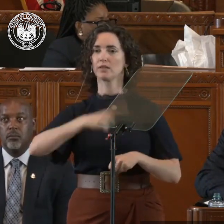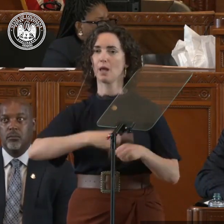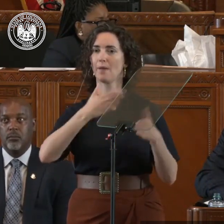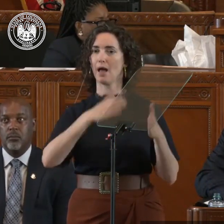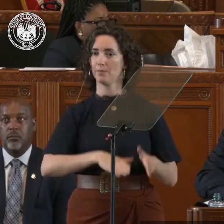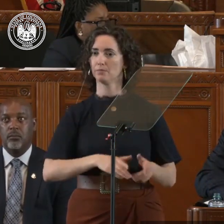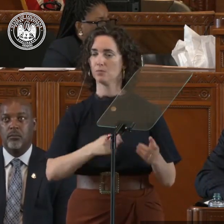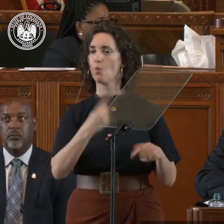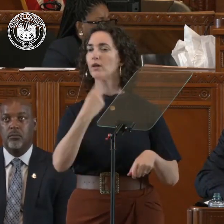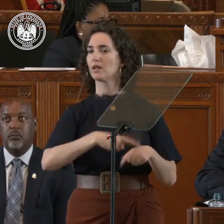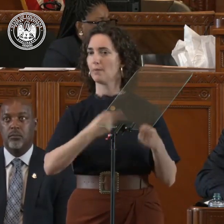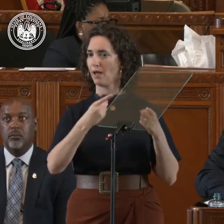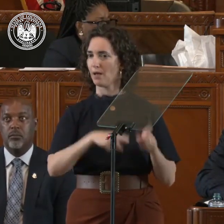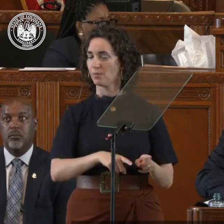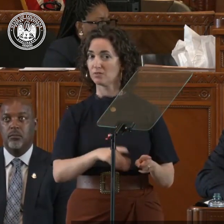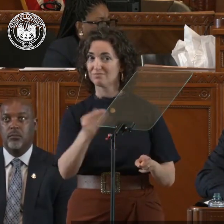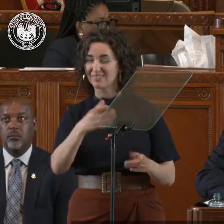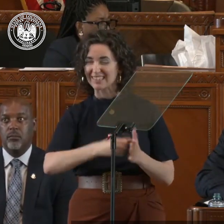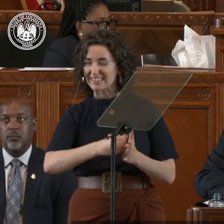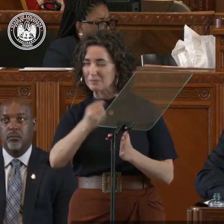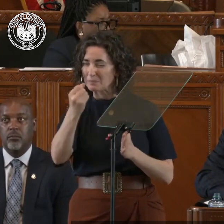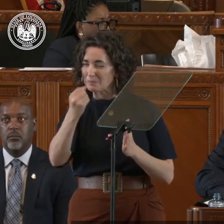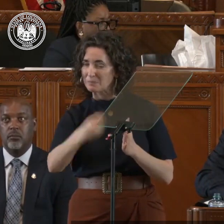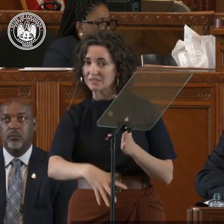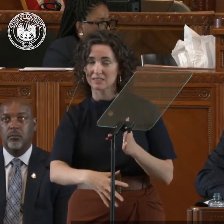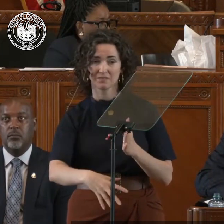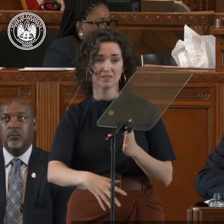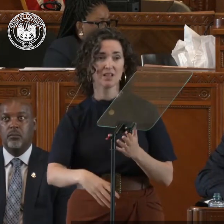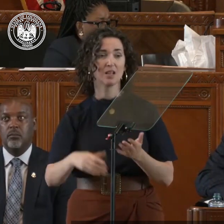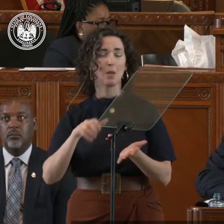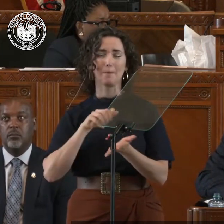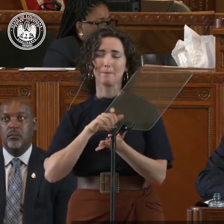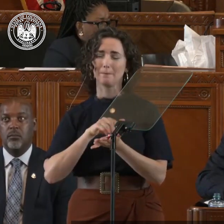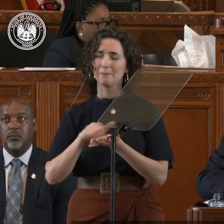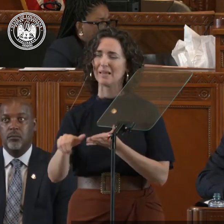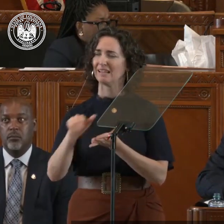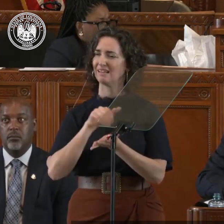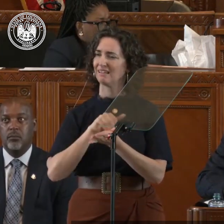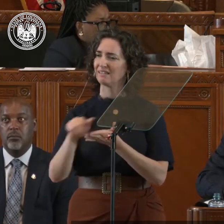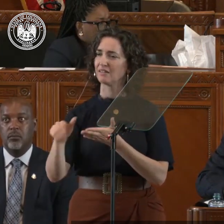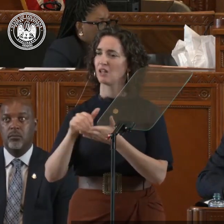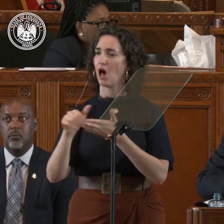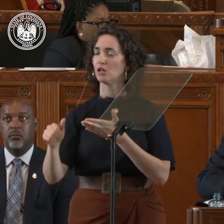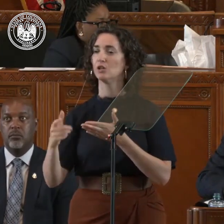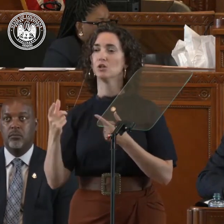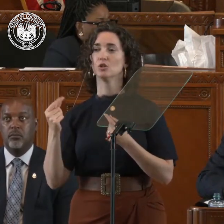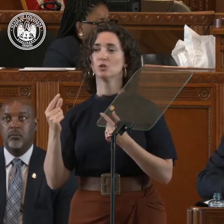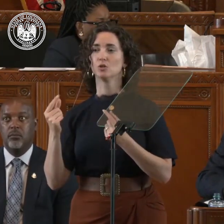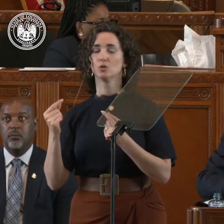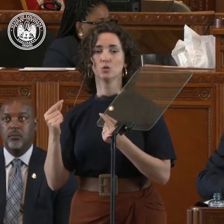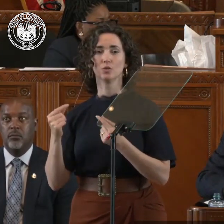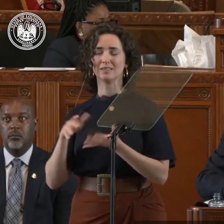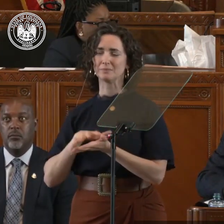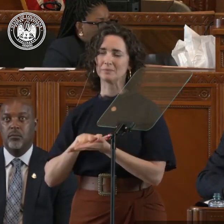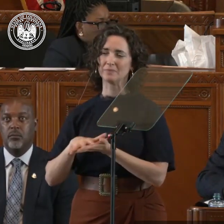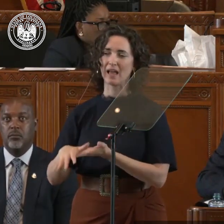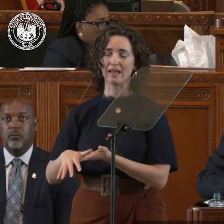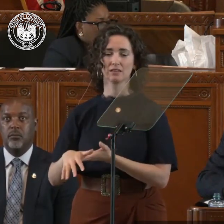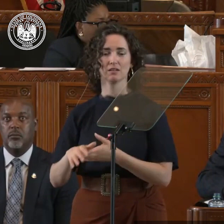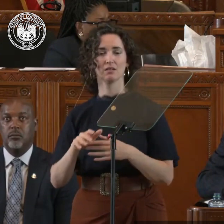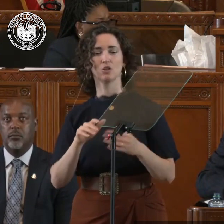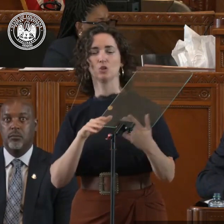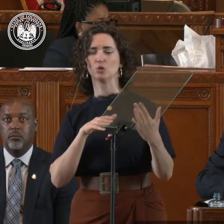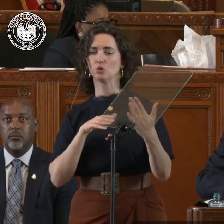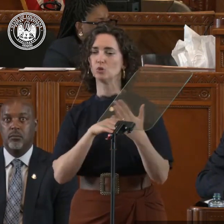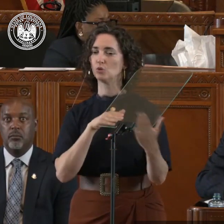extremely expensive. Tens of millions of dollars more spent prosecuting these